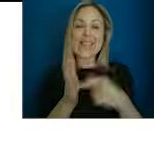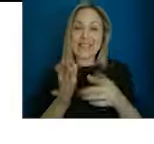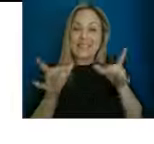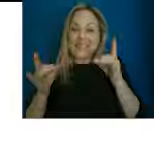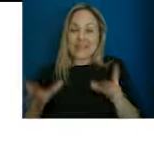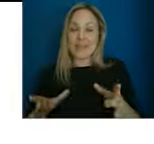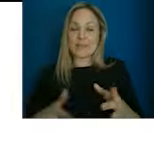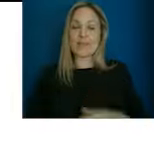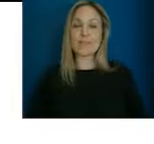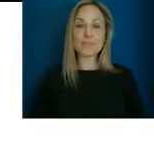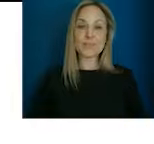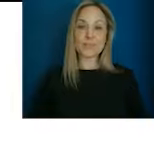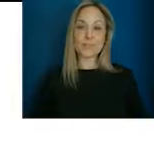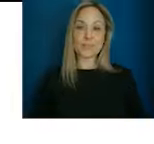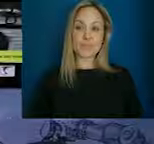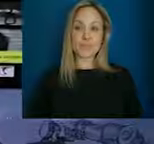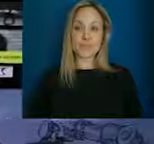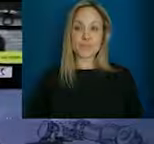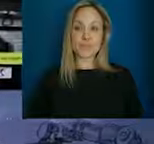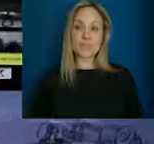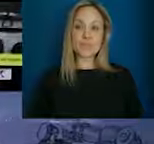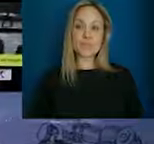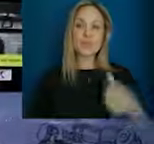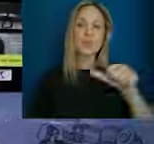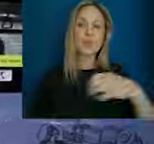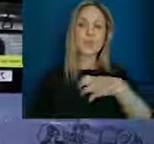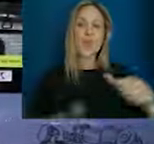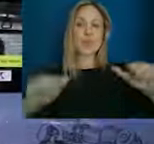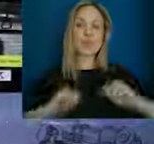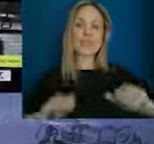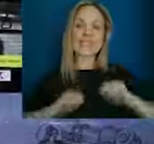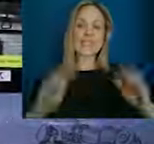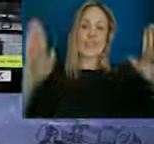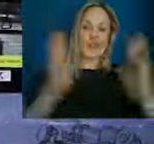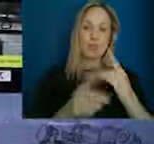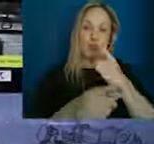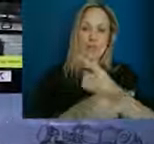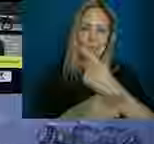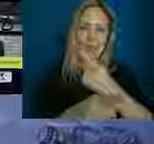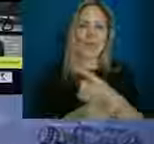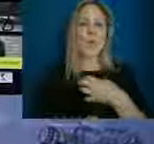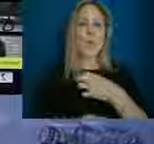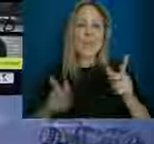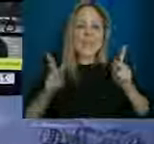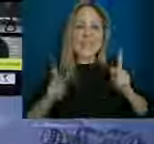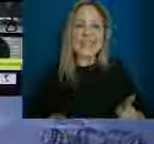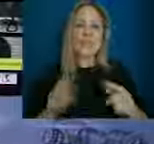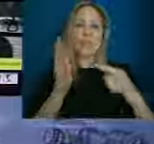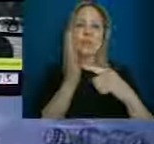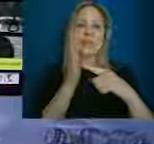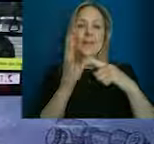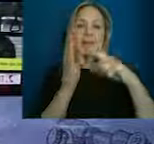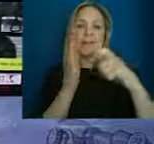Use more practice and less talking. The more physical and tactile examples that can be provided, the better the person who